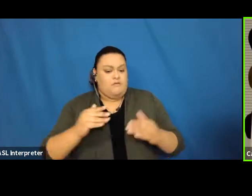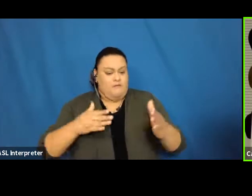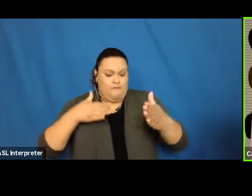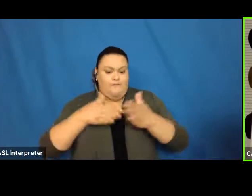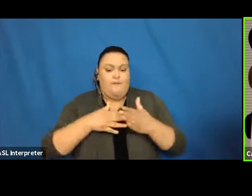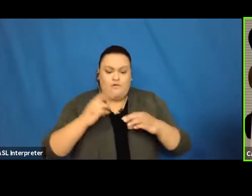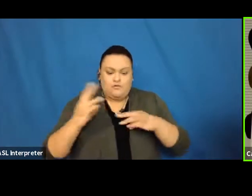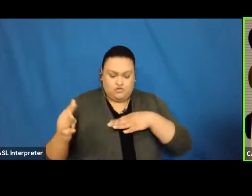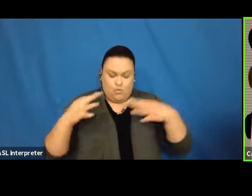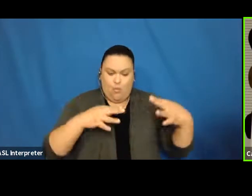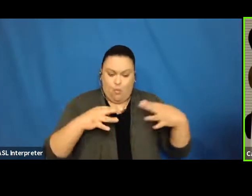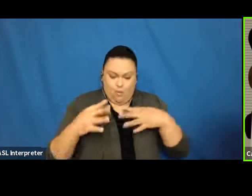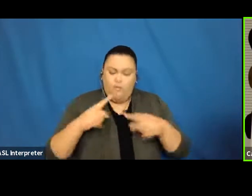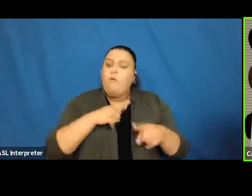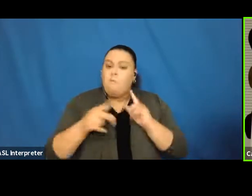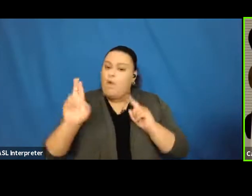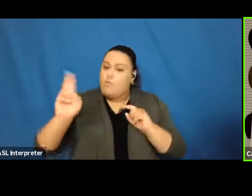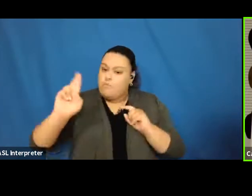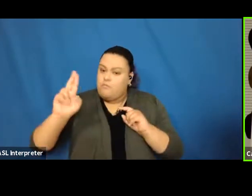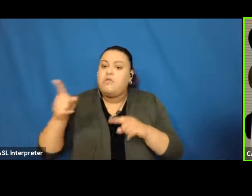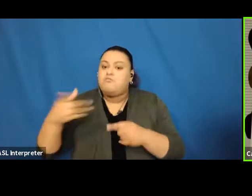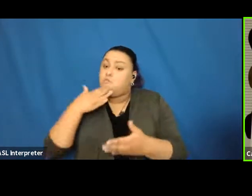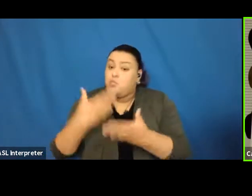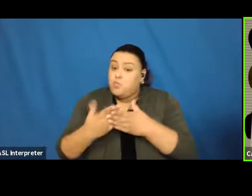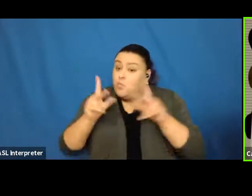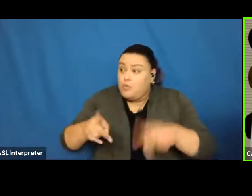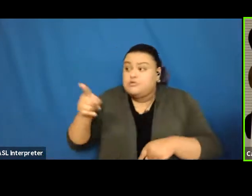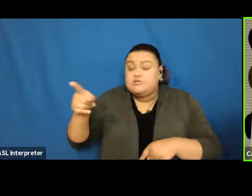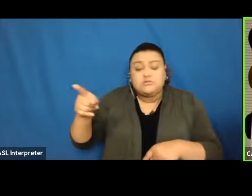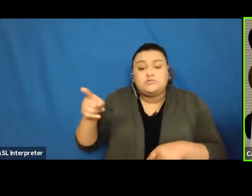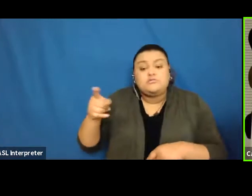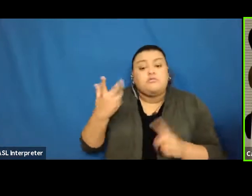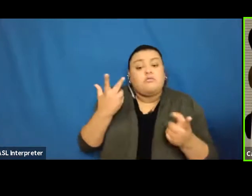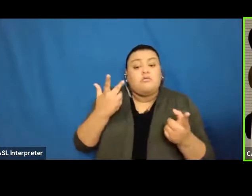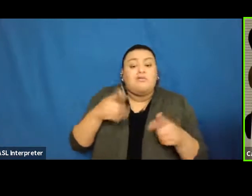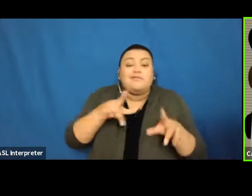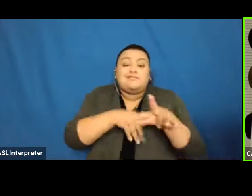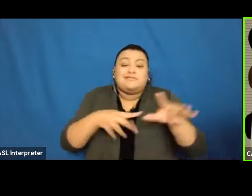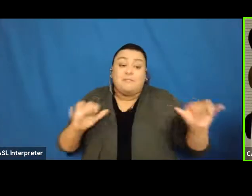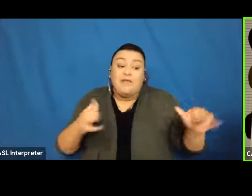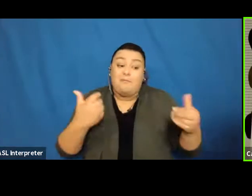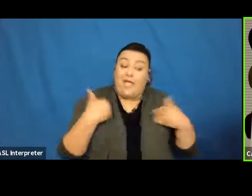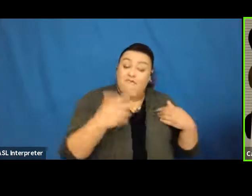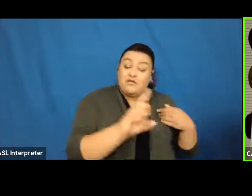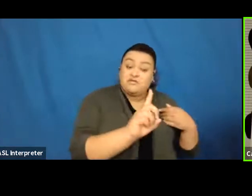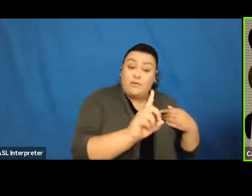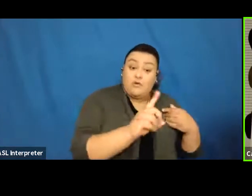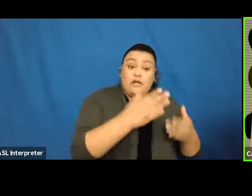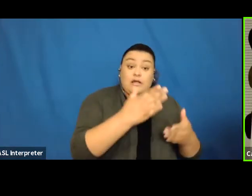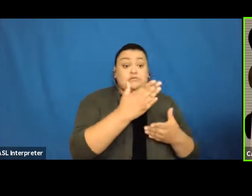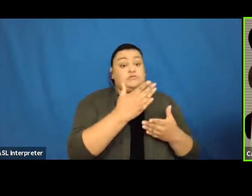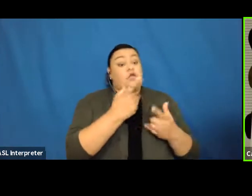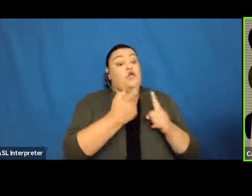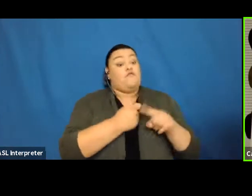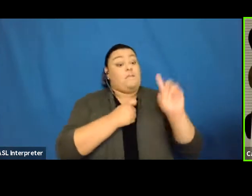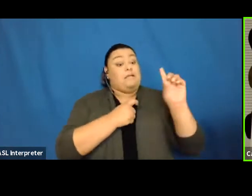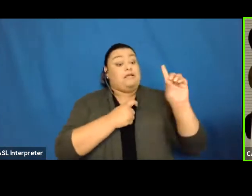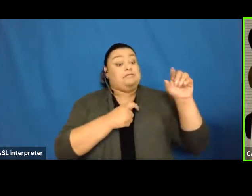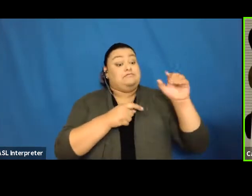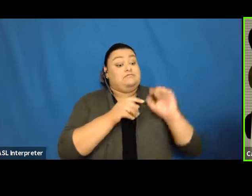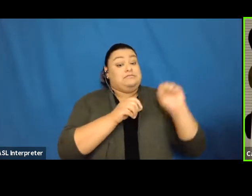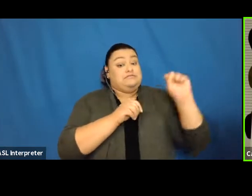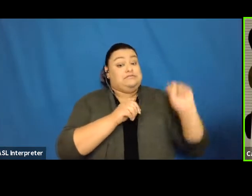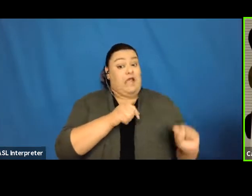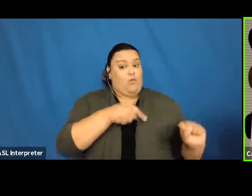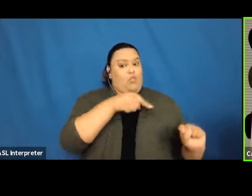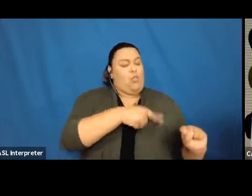you know, and he was a pretty good guy. And at the same time, there's been Democrats from the Deep South in particular who have been so